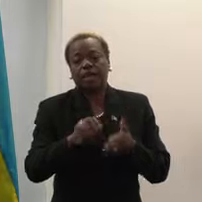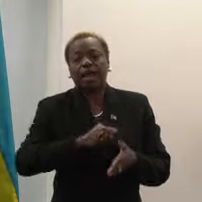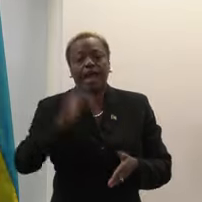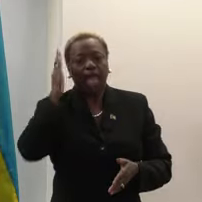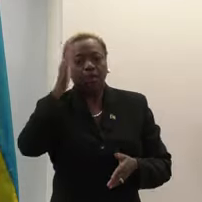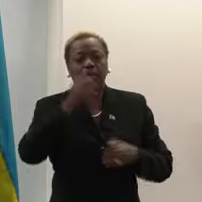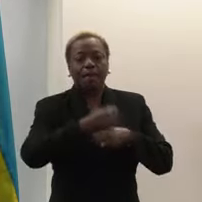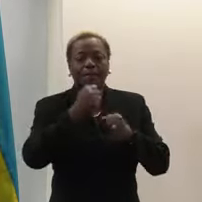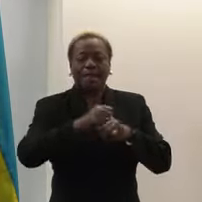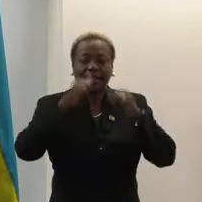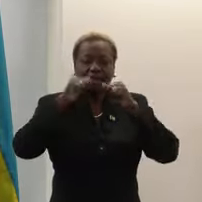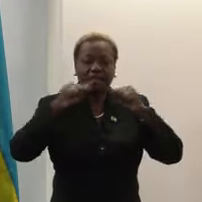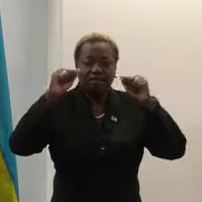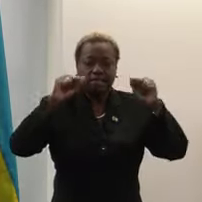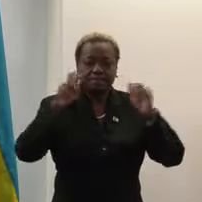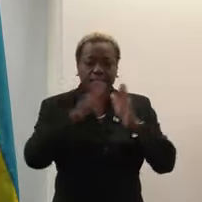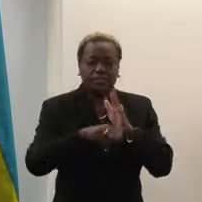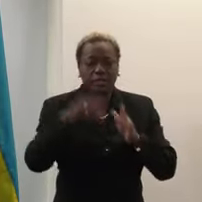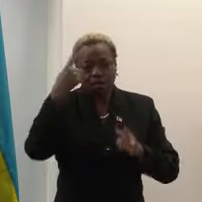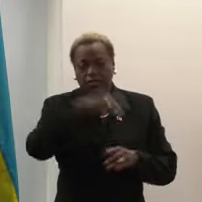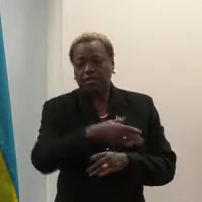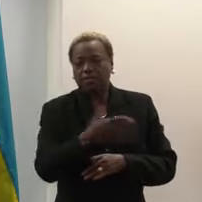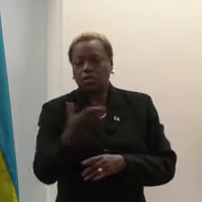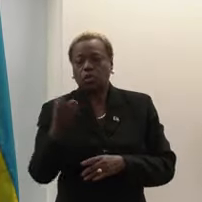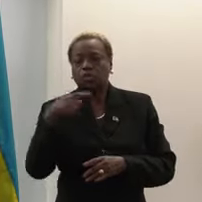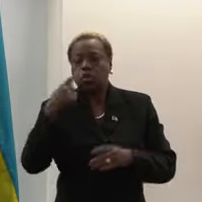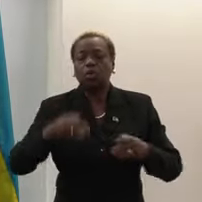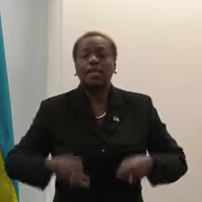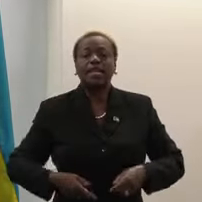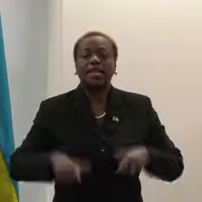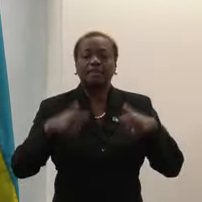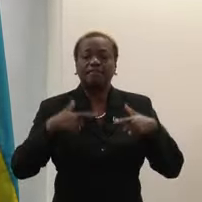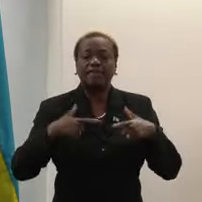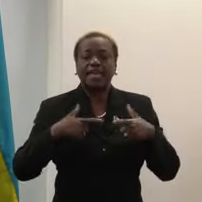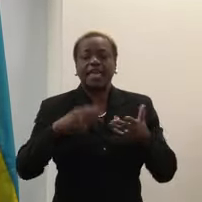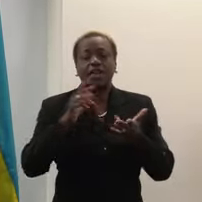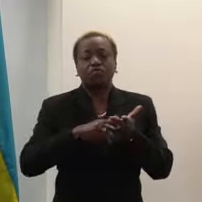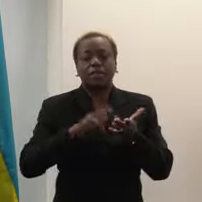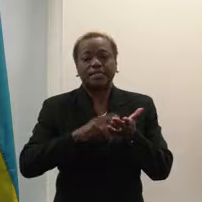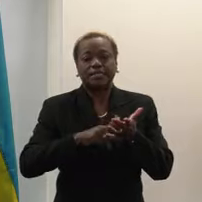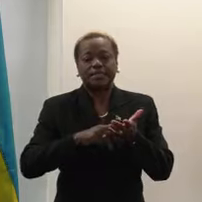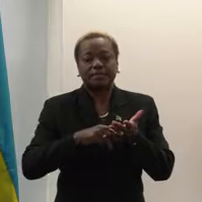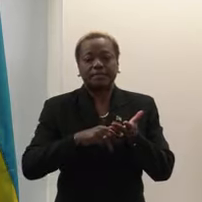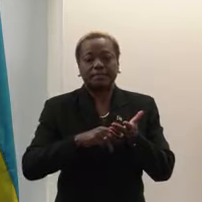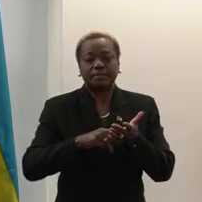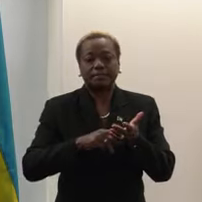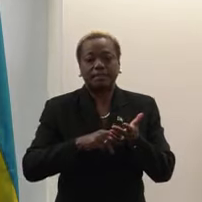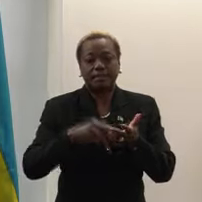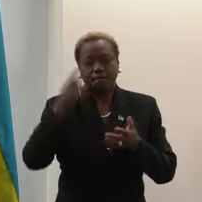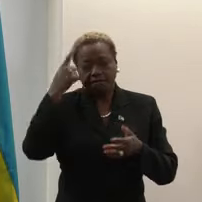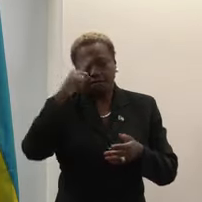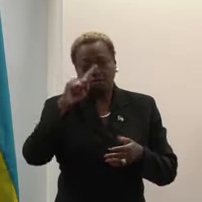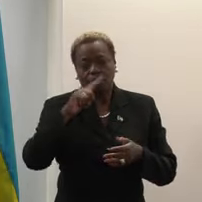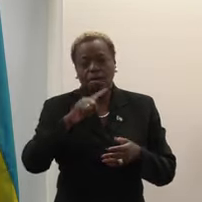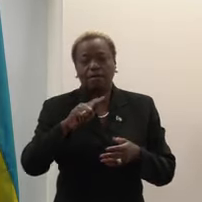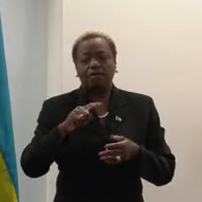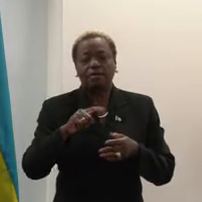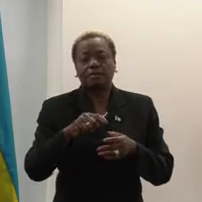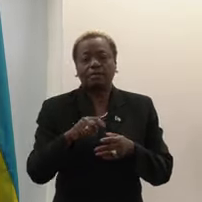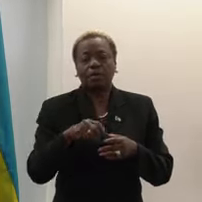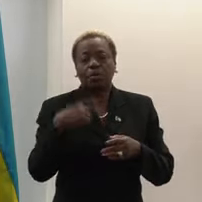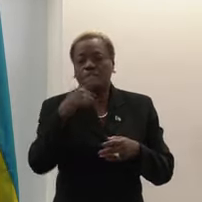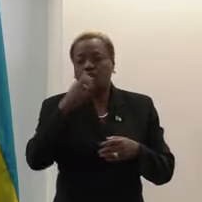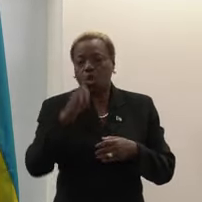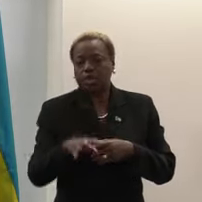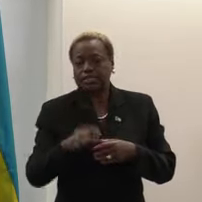make an announcement for those who live in rental properties of a certain value, who have lost jobs or